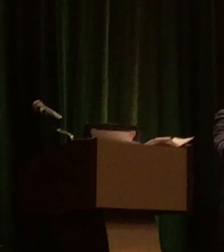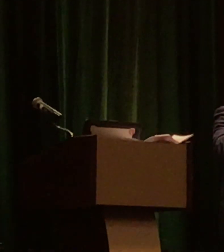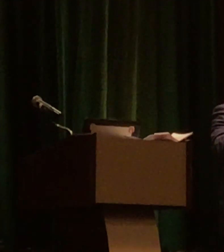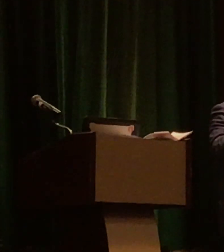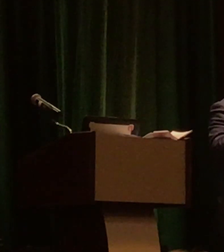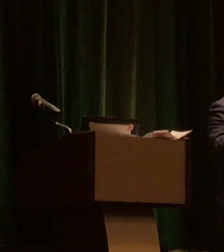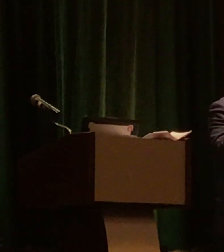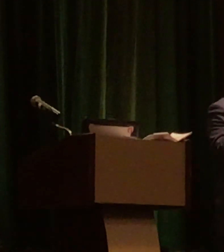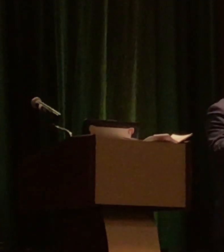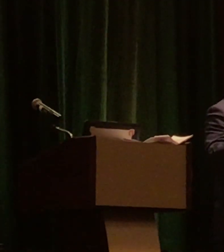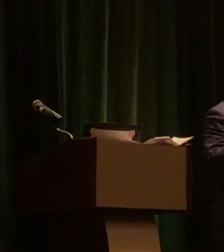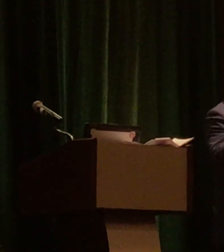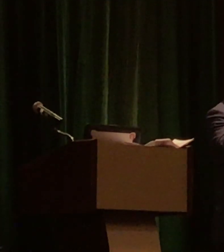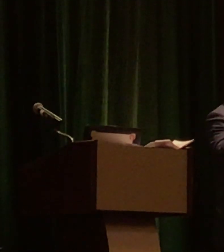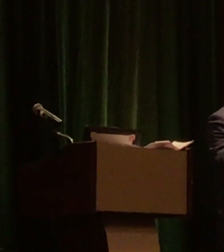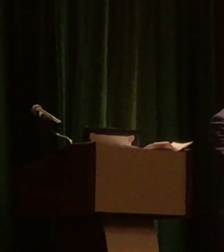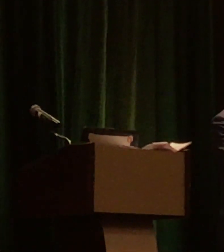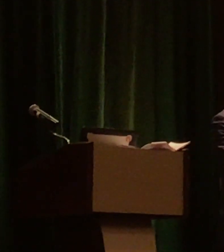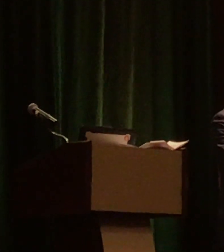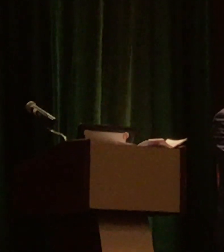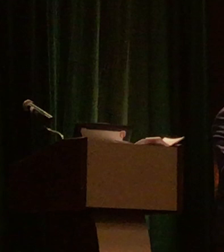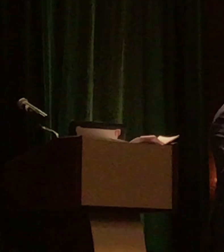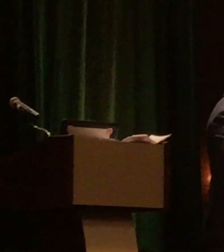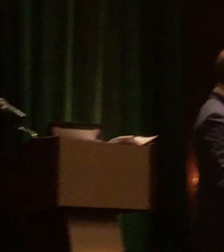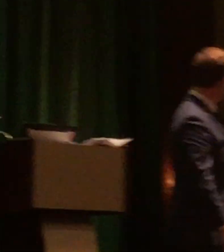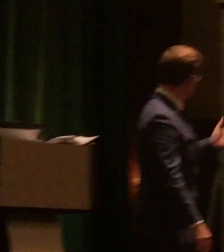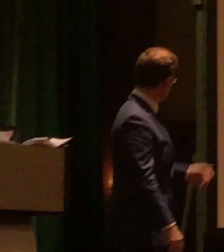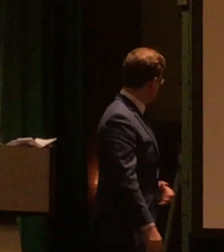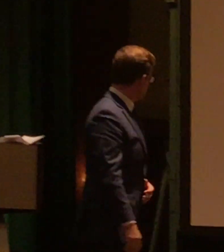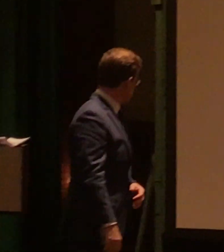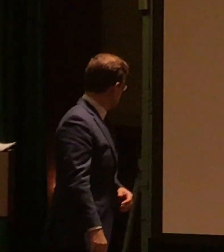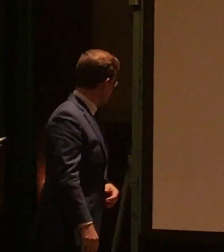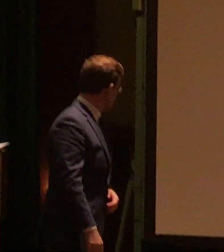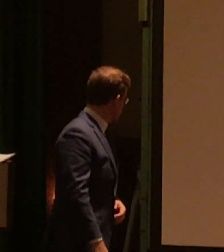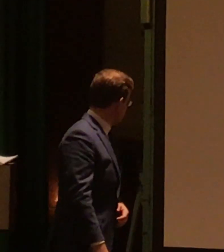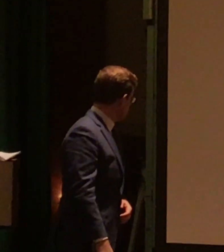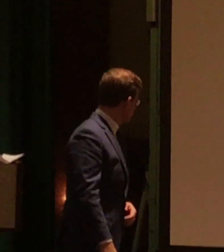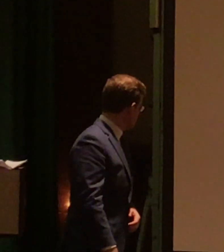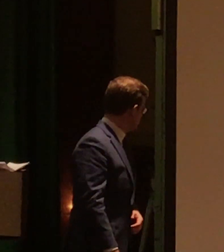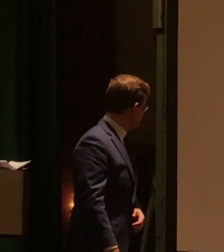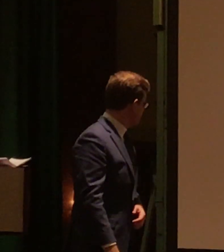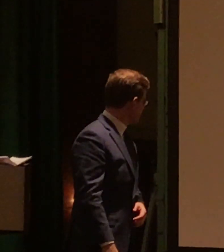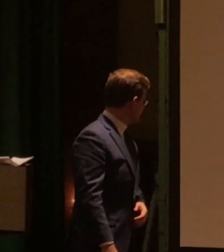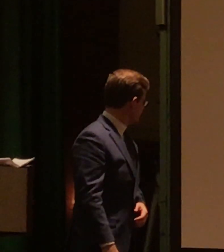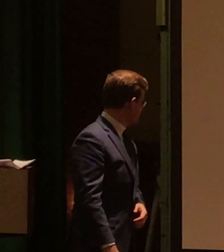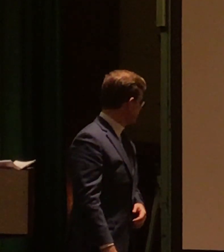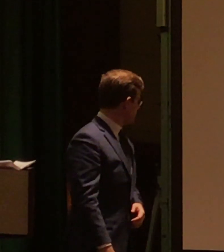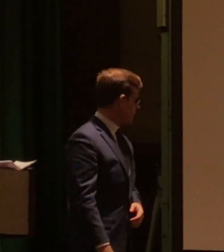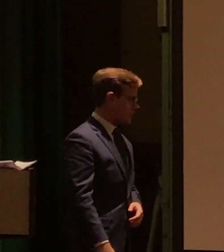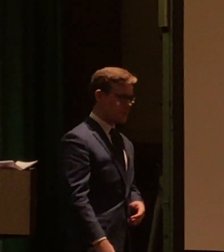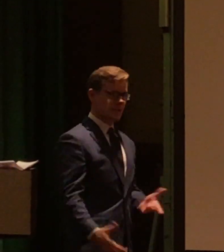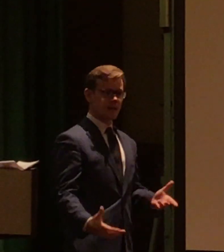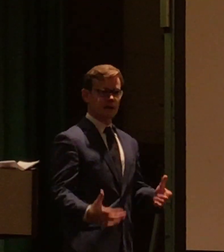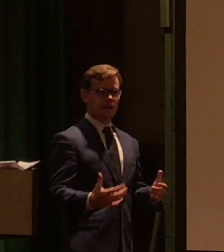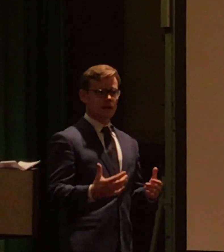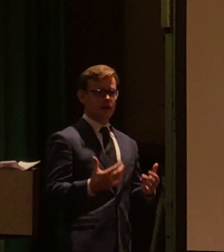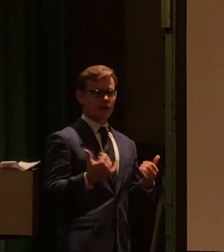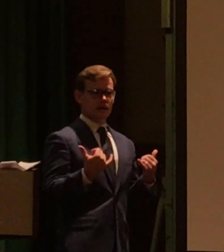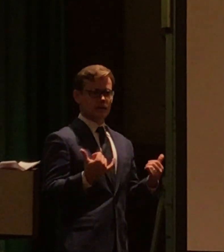Also, if someone has had a cochlear implant, they would be disqualified. So here's a poster advertising that information.